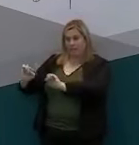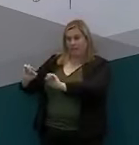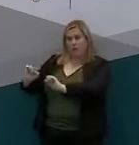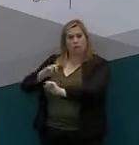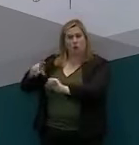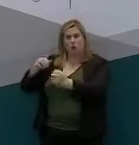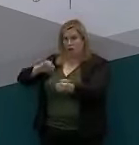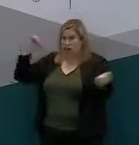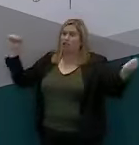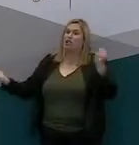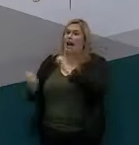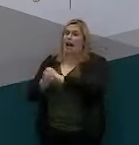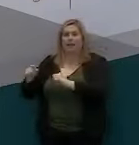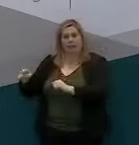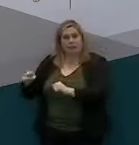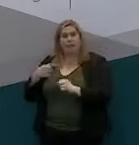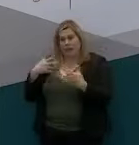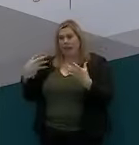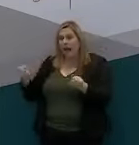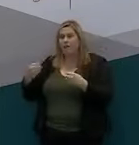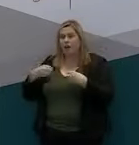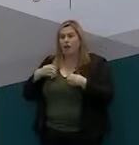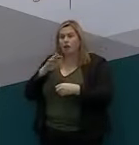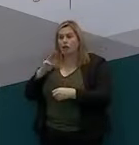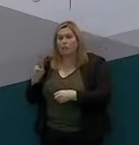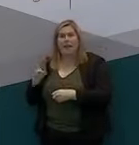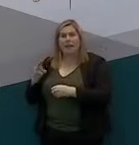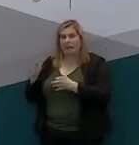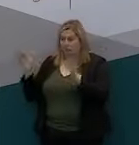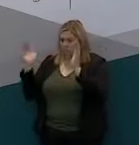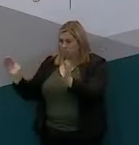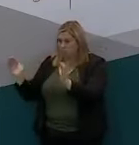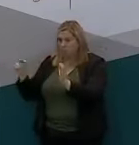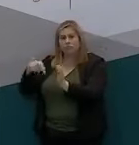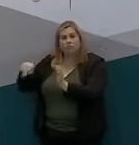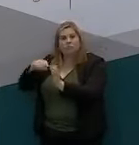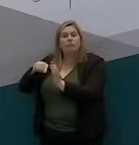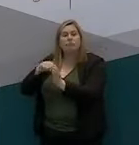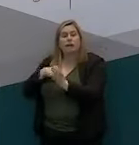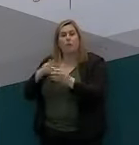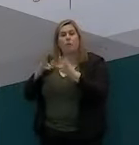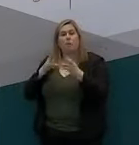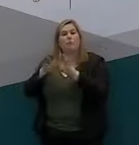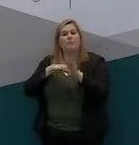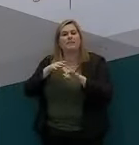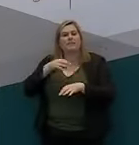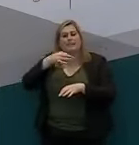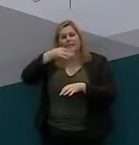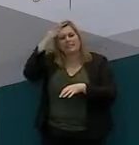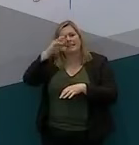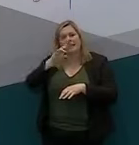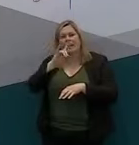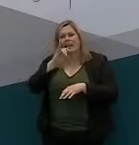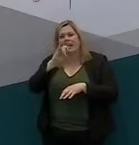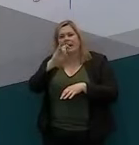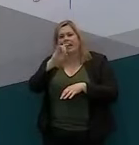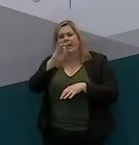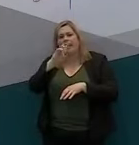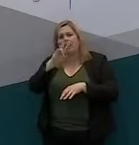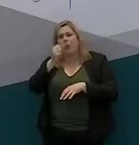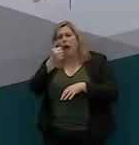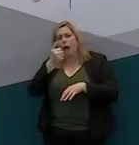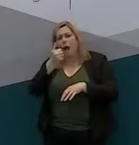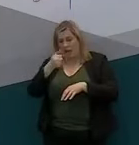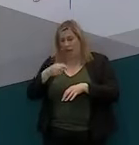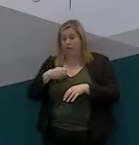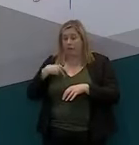whether they're GPs, nursing or otherwise, in a number of nursing homes. And working with HIQA, and it's important to acknowledge the work of HIQA, we've identified any nursing homes